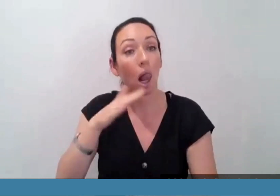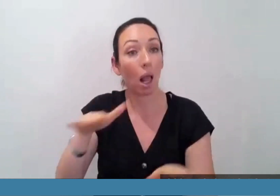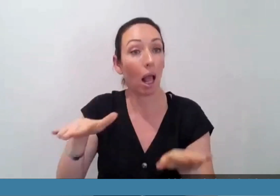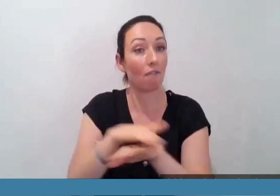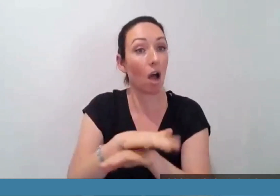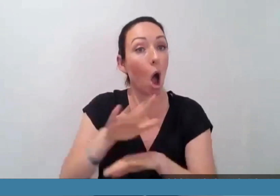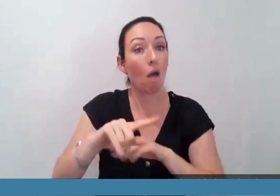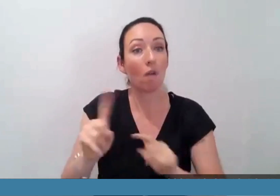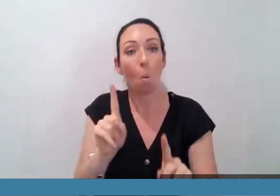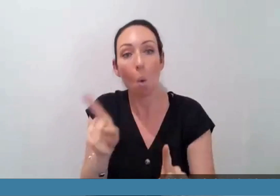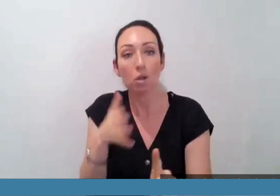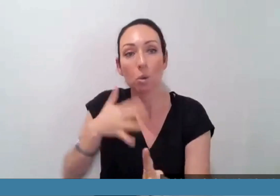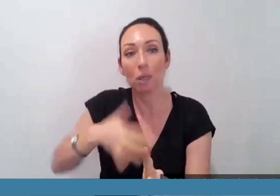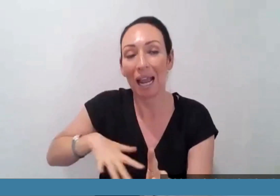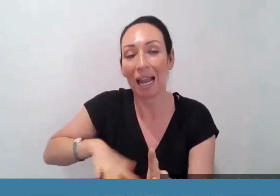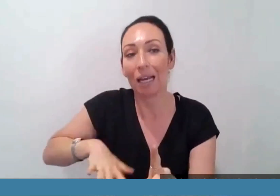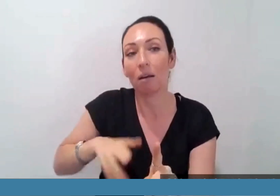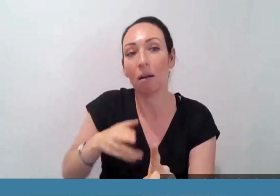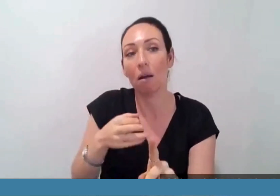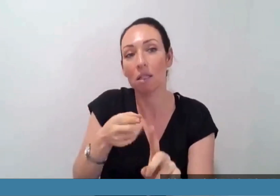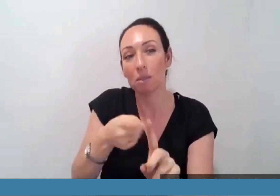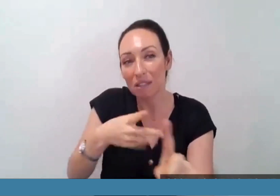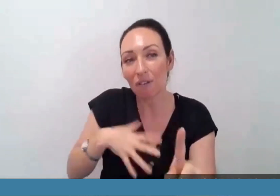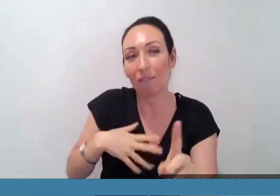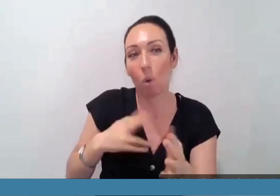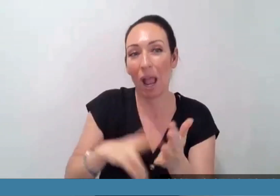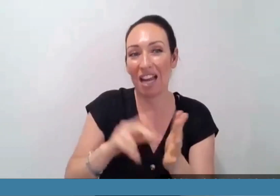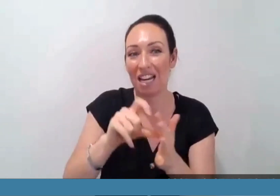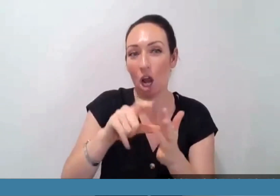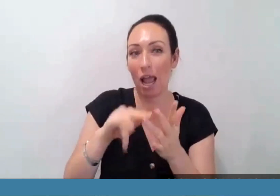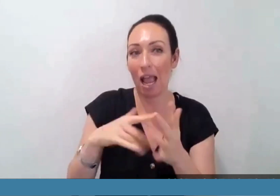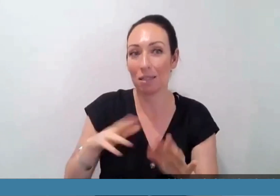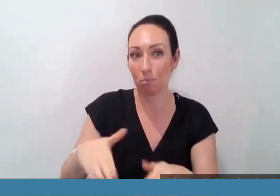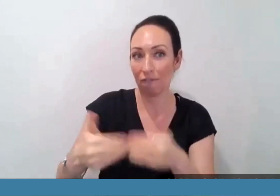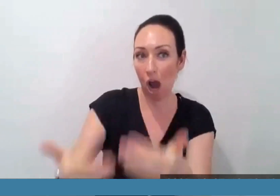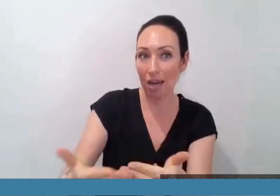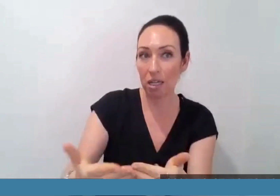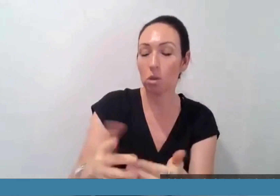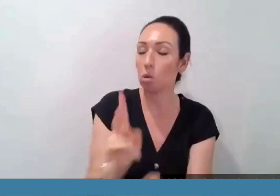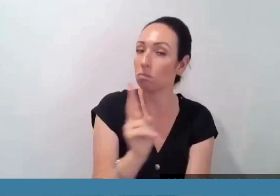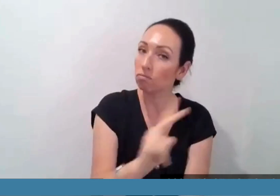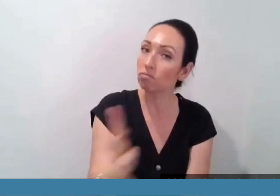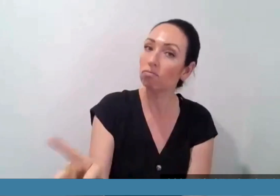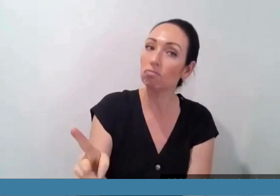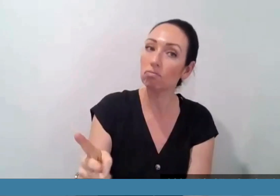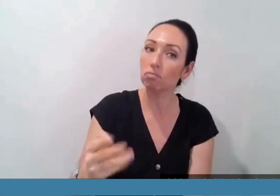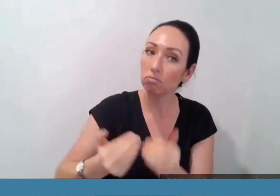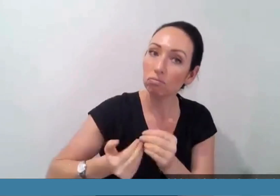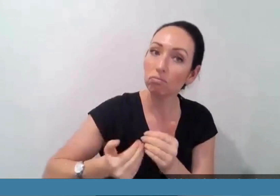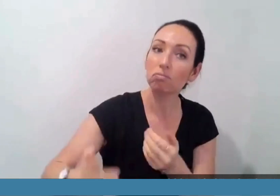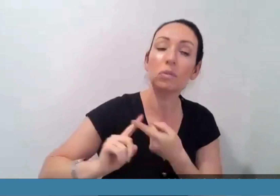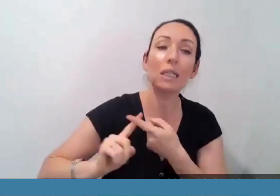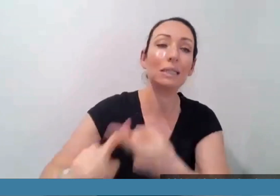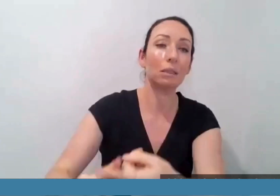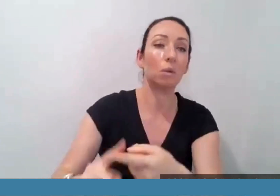for NDIS service providers to consistently provide best practice supports, and what